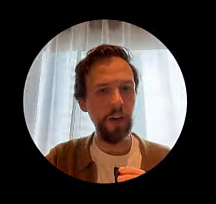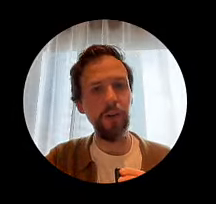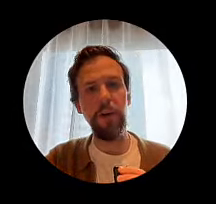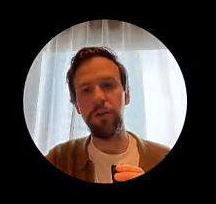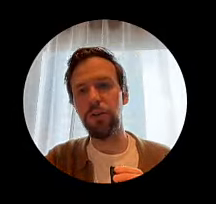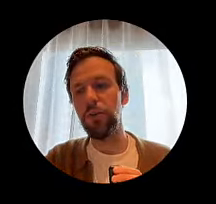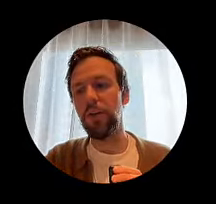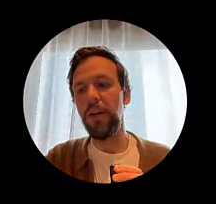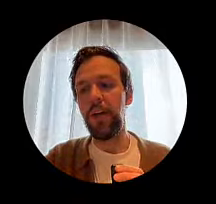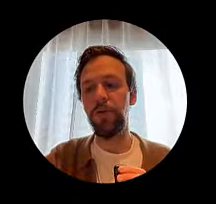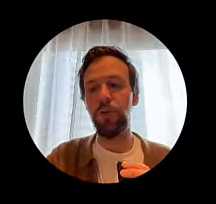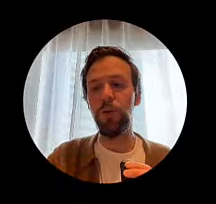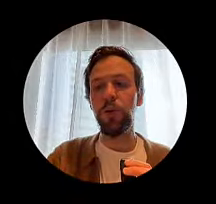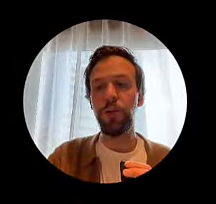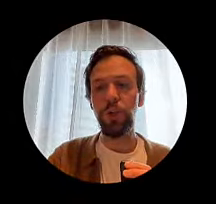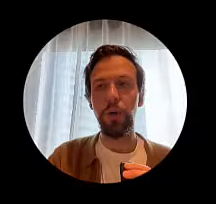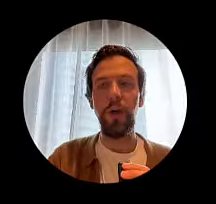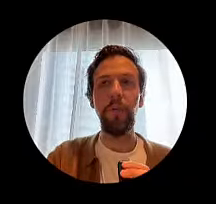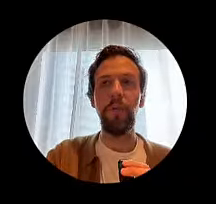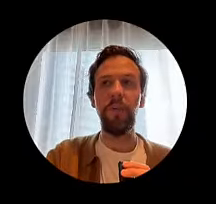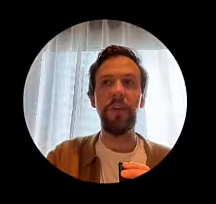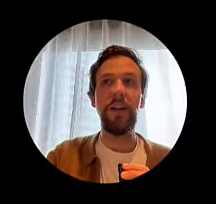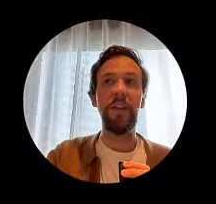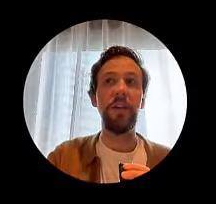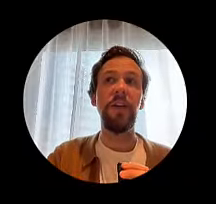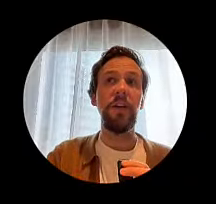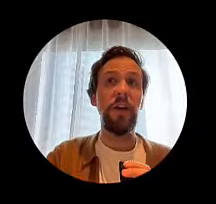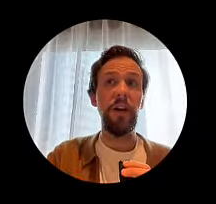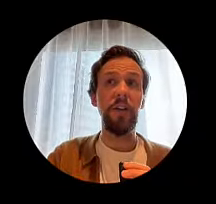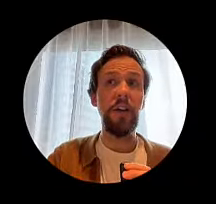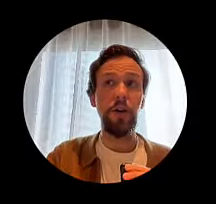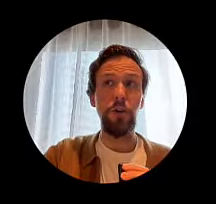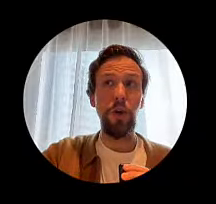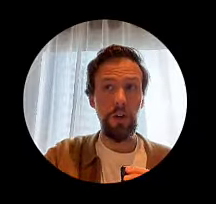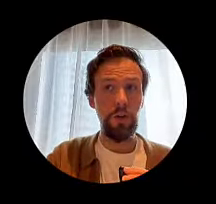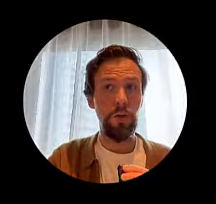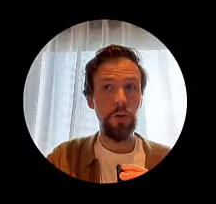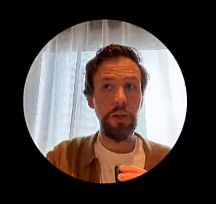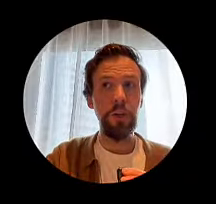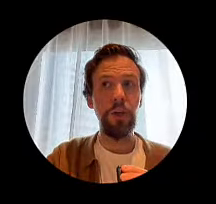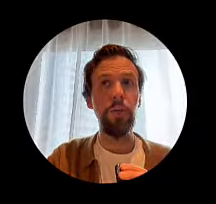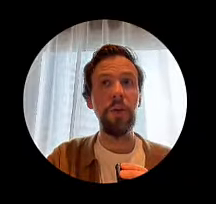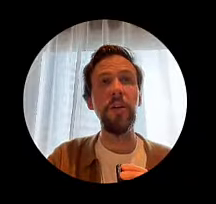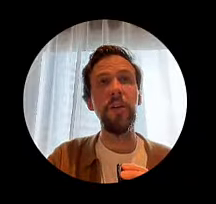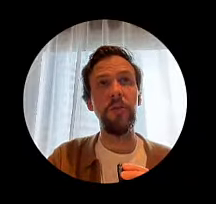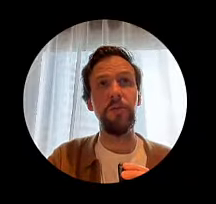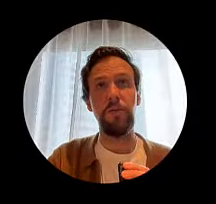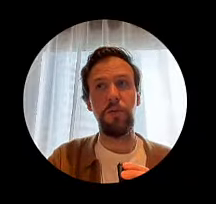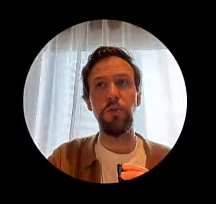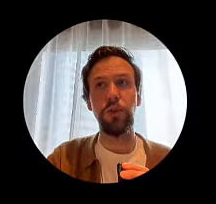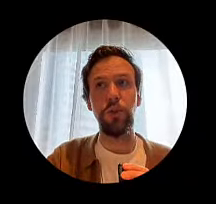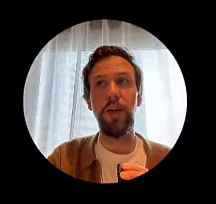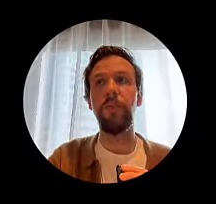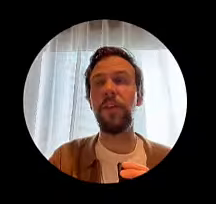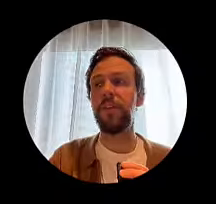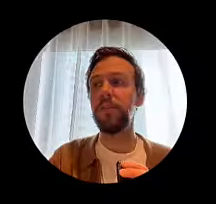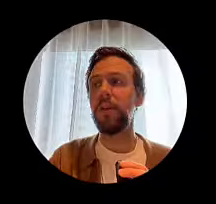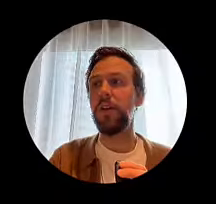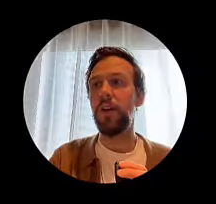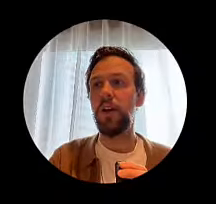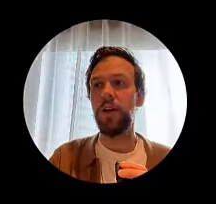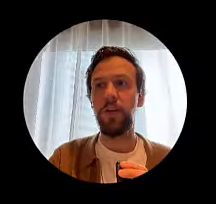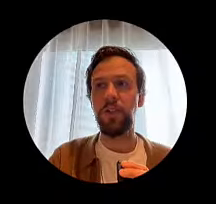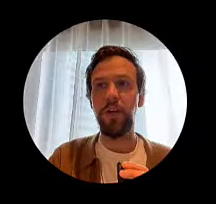very angry about you. If you show them that they are talking to a real human, if you show them